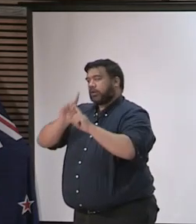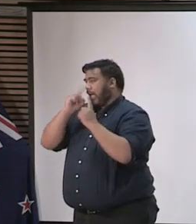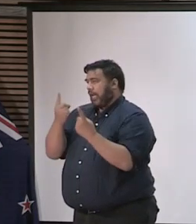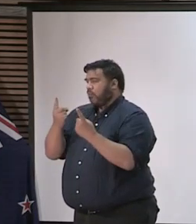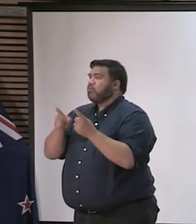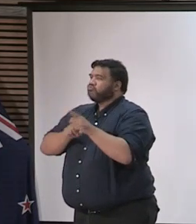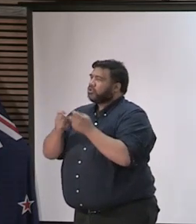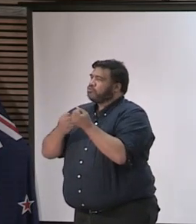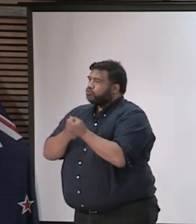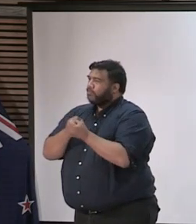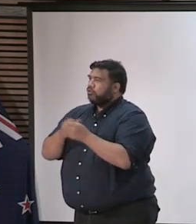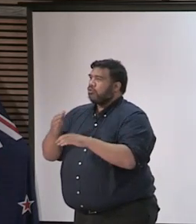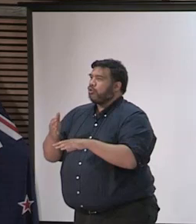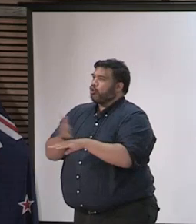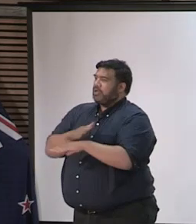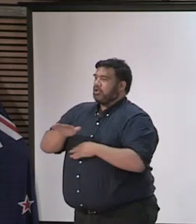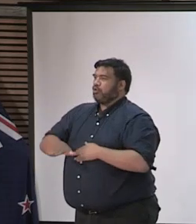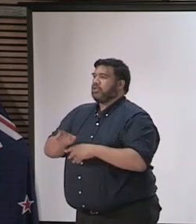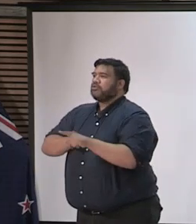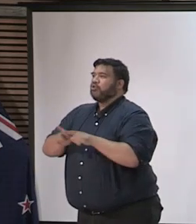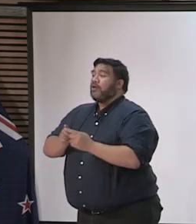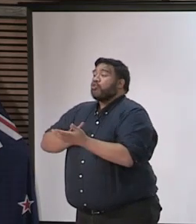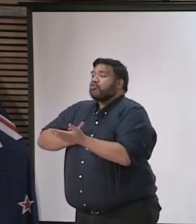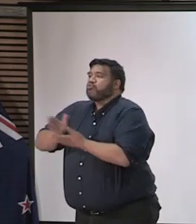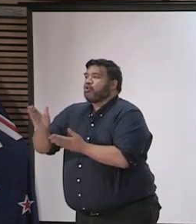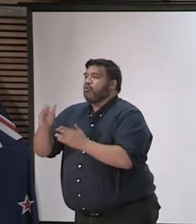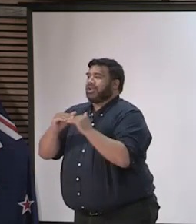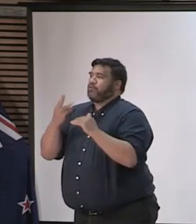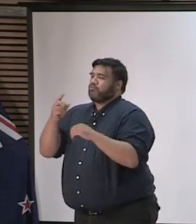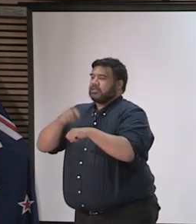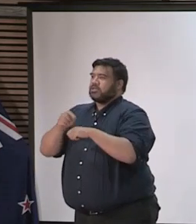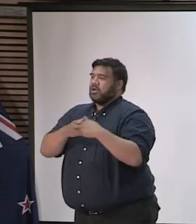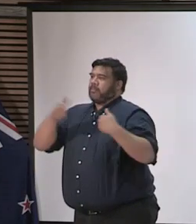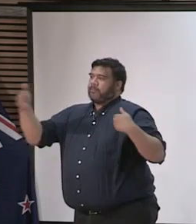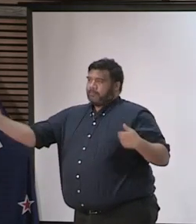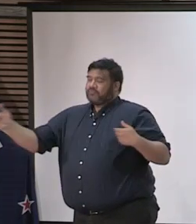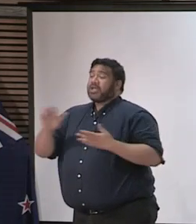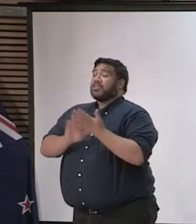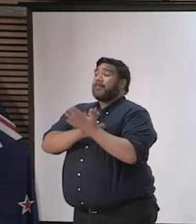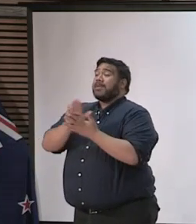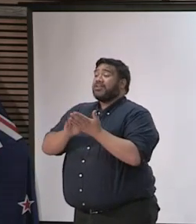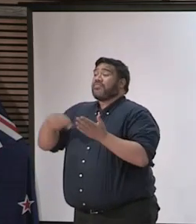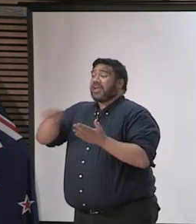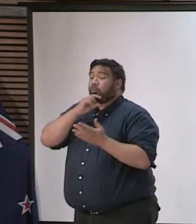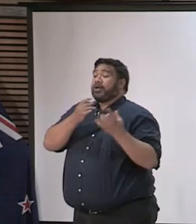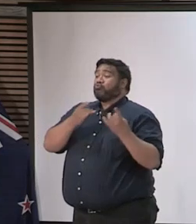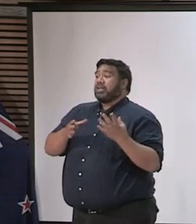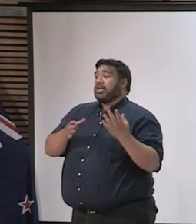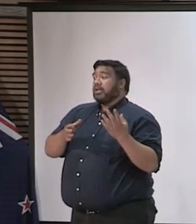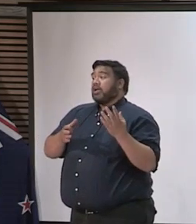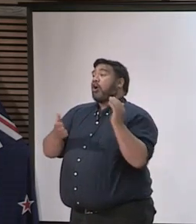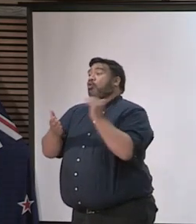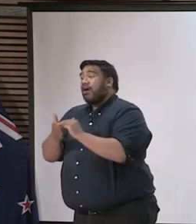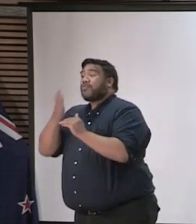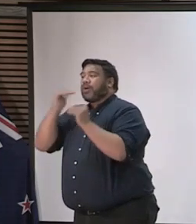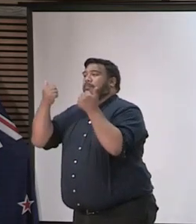learning services during level 3, so that we know that they'll be there at the end of level 2, when we move to level 2. Centres are